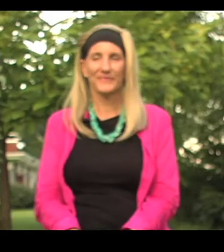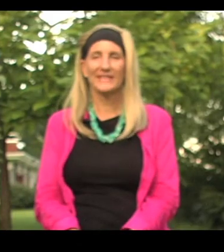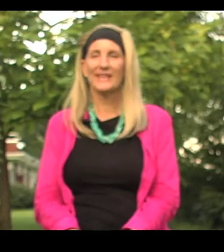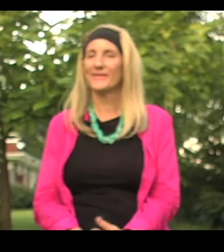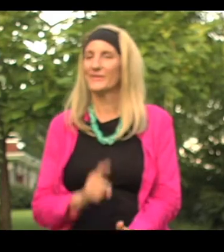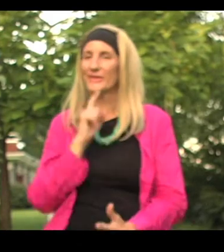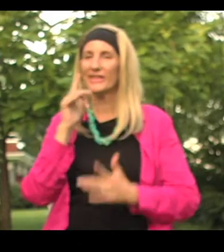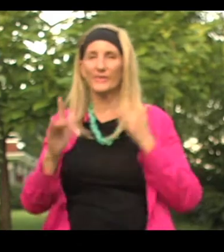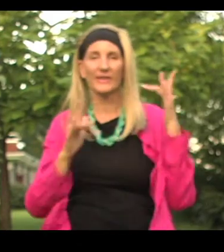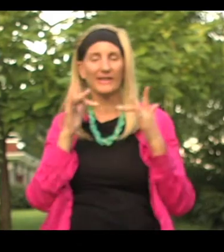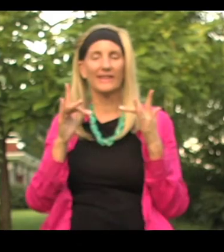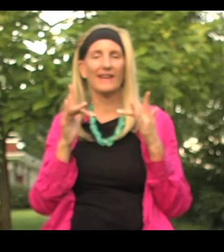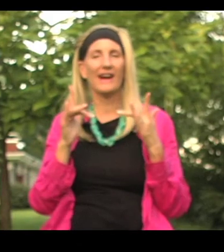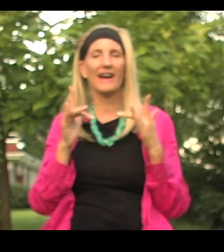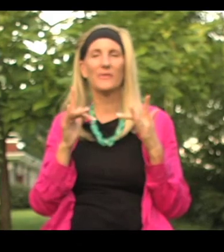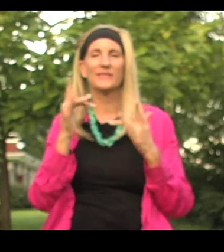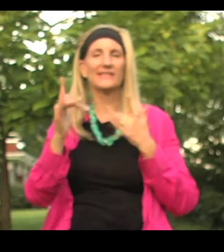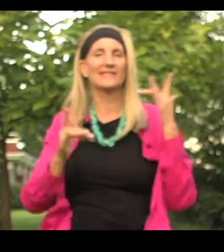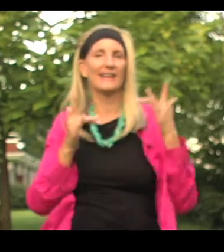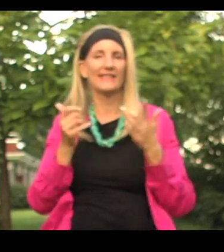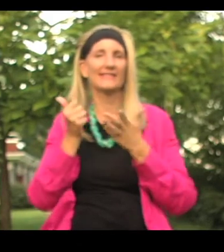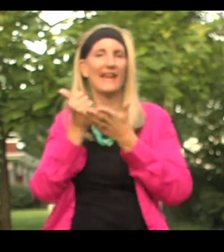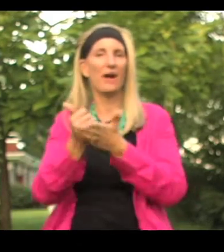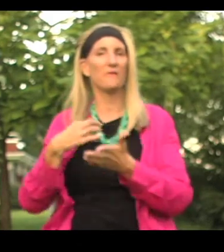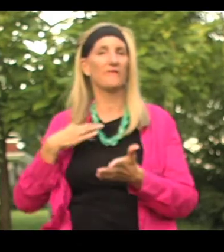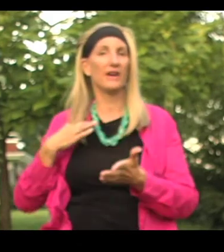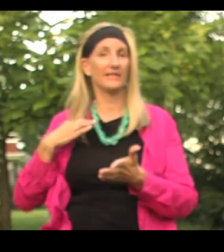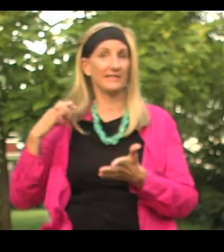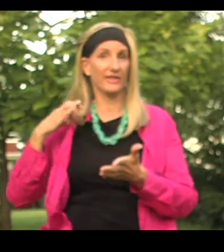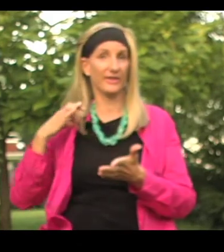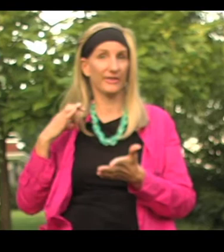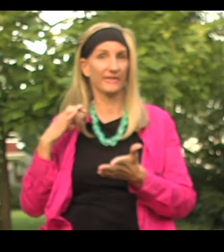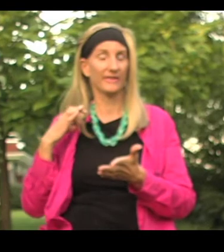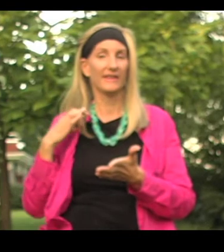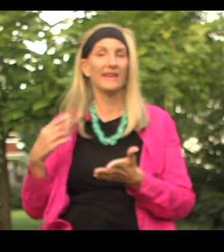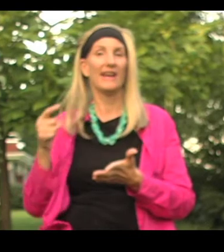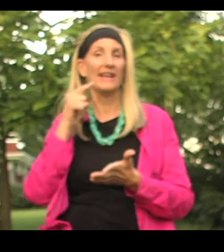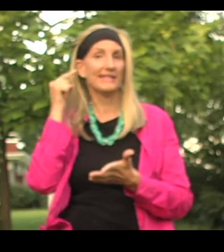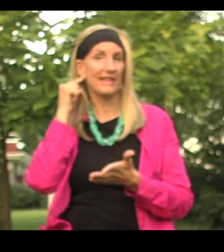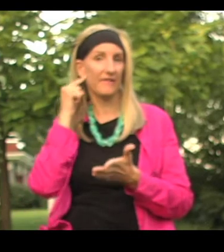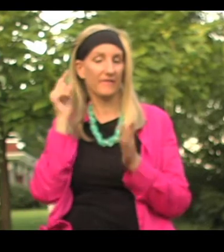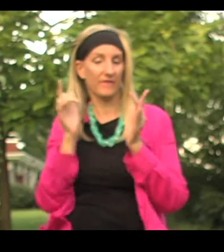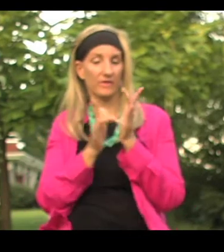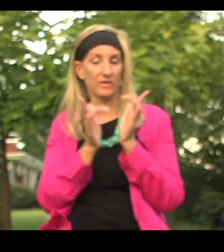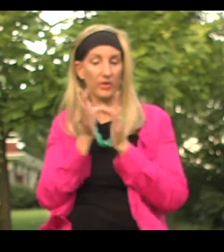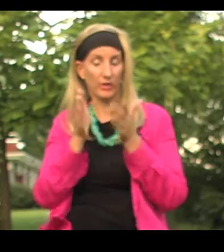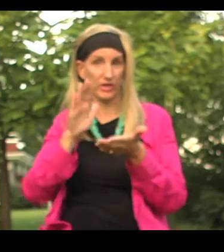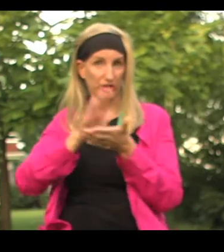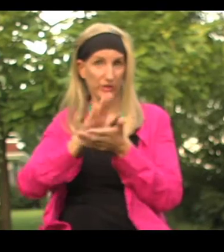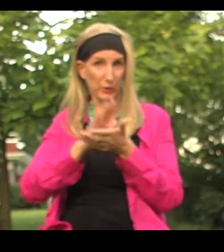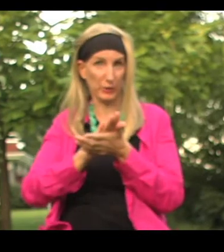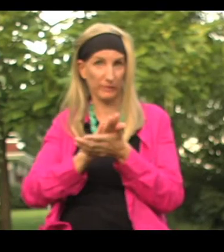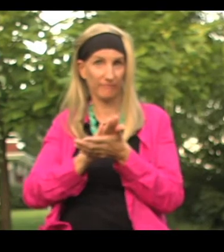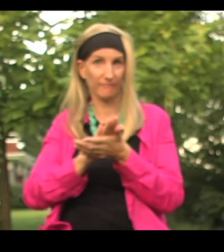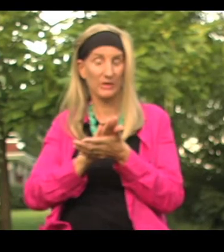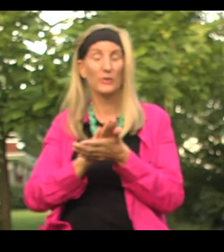It was really thrilling. I was excited to help volunteer at a deaf Christian school, which